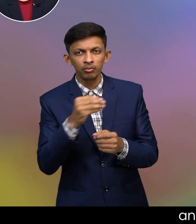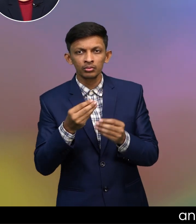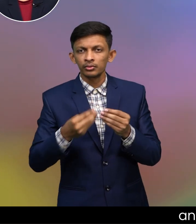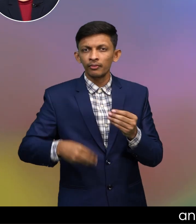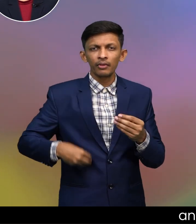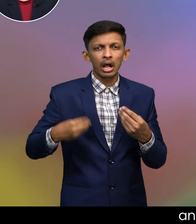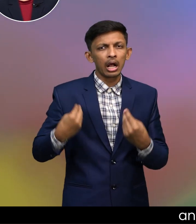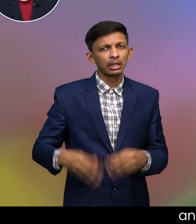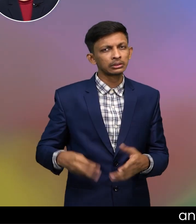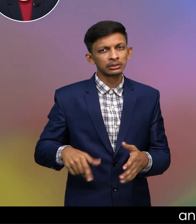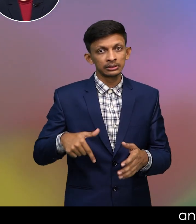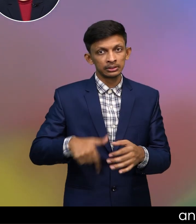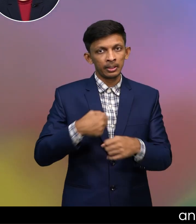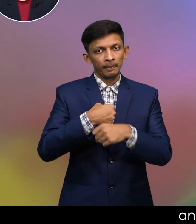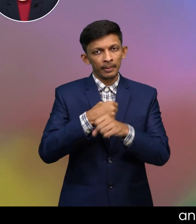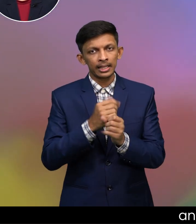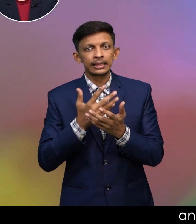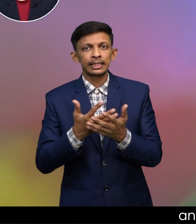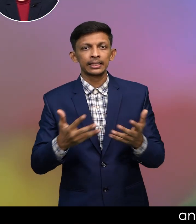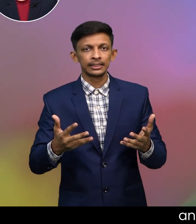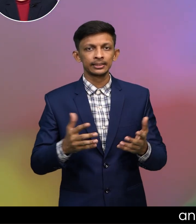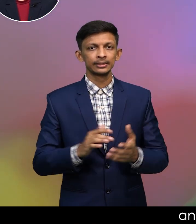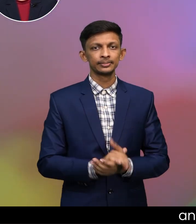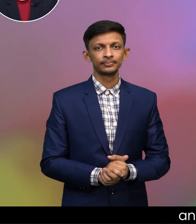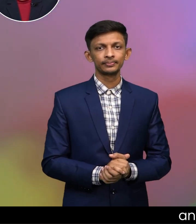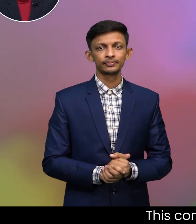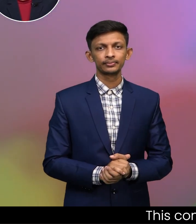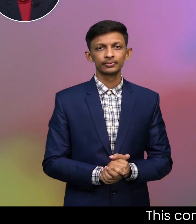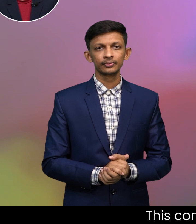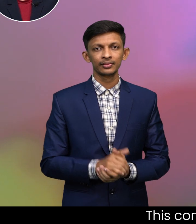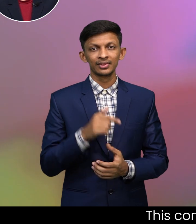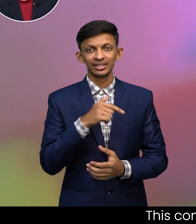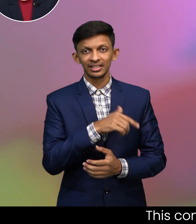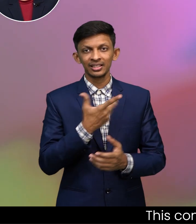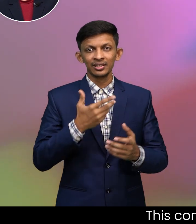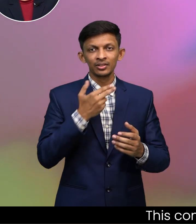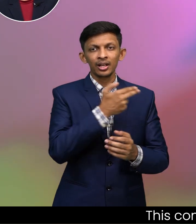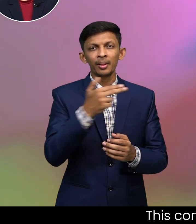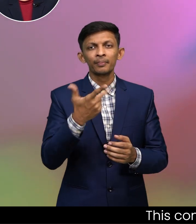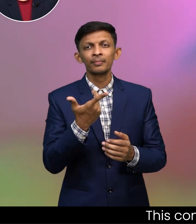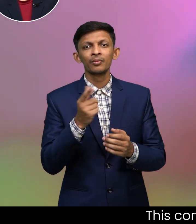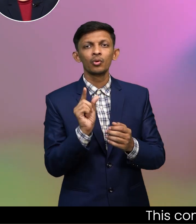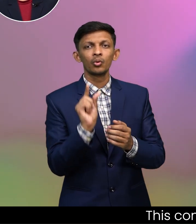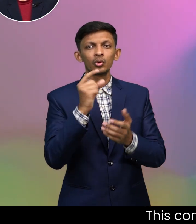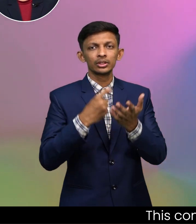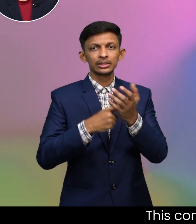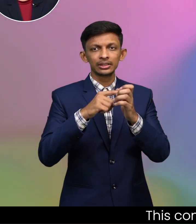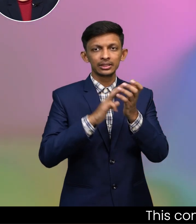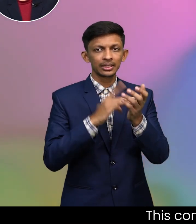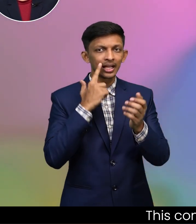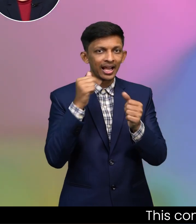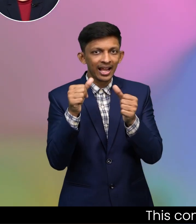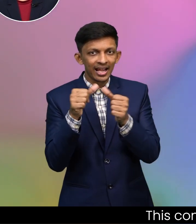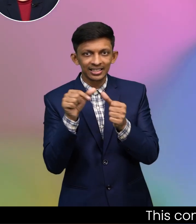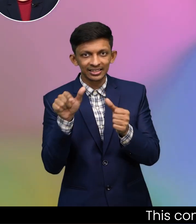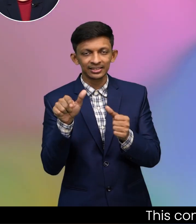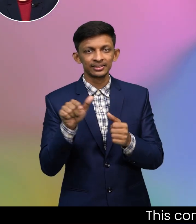Complete and irreversible kidney failure is called end-stage renal disease